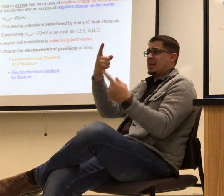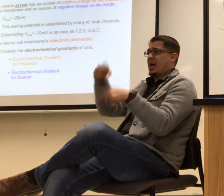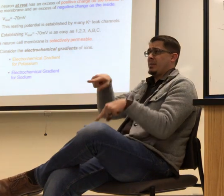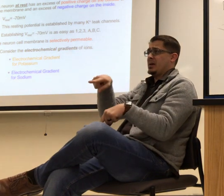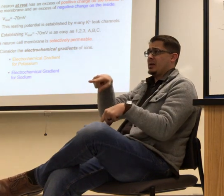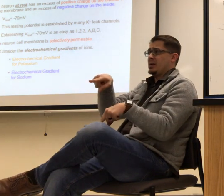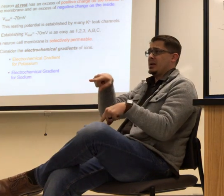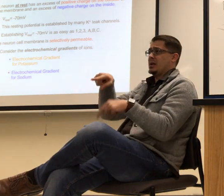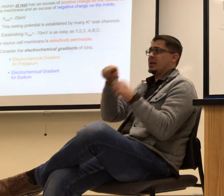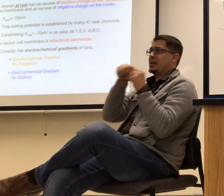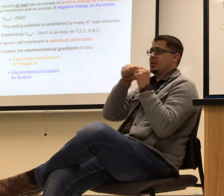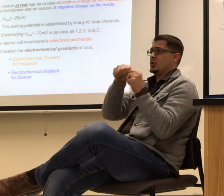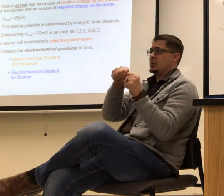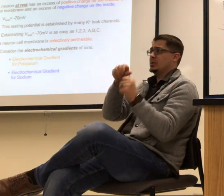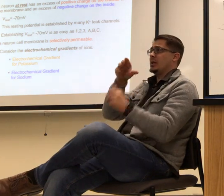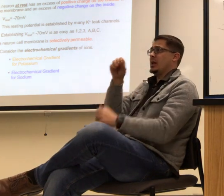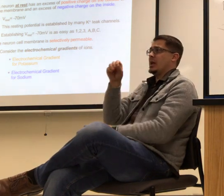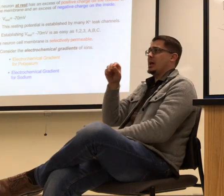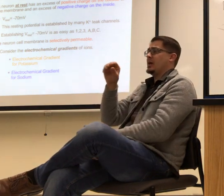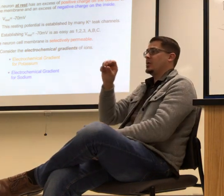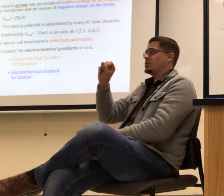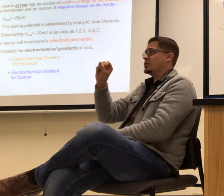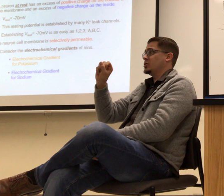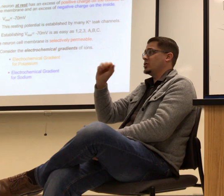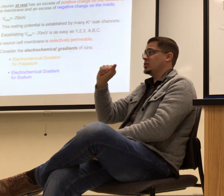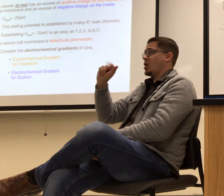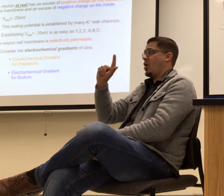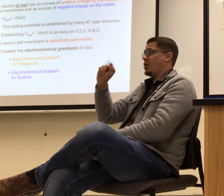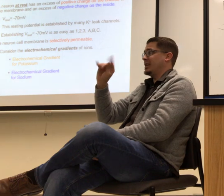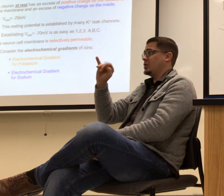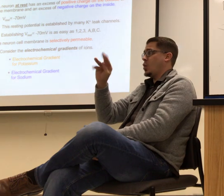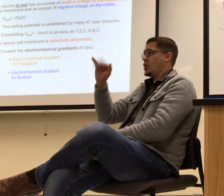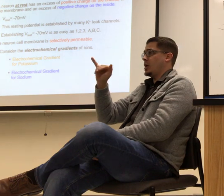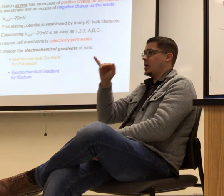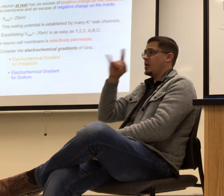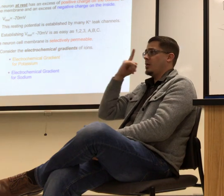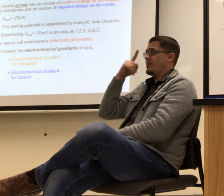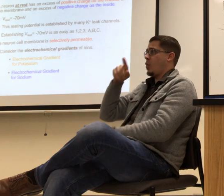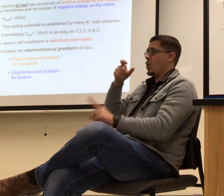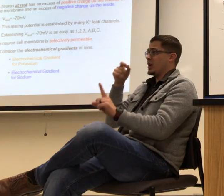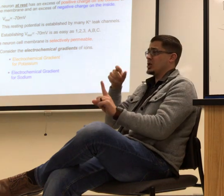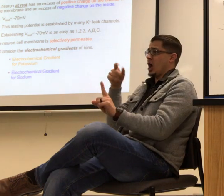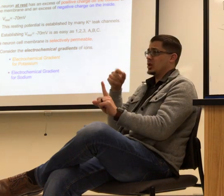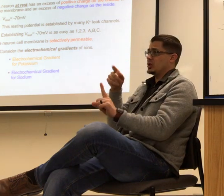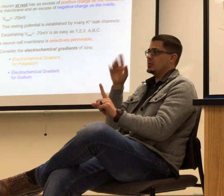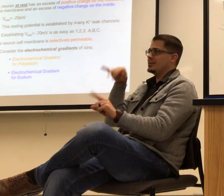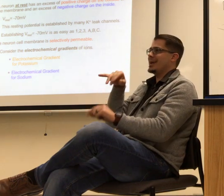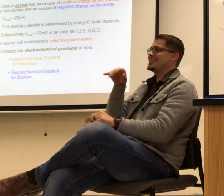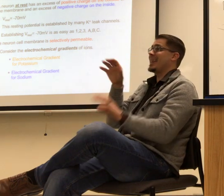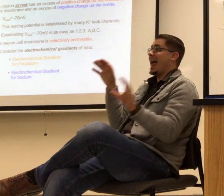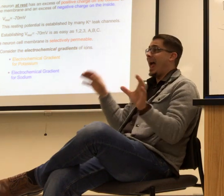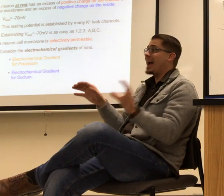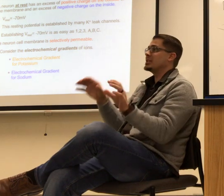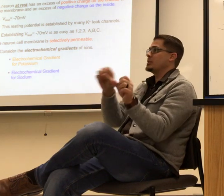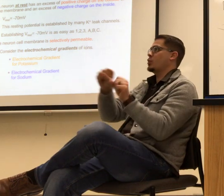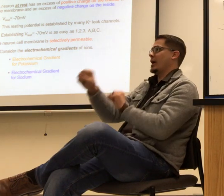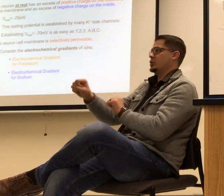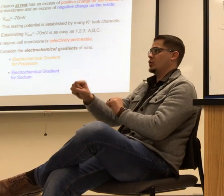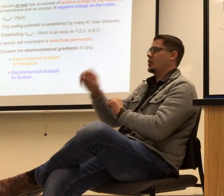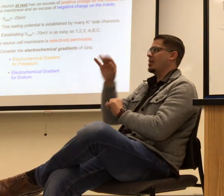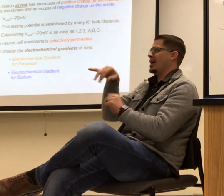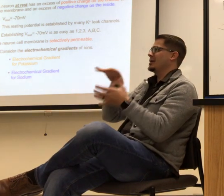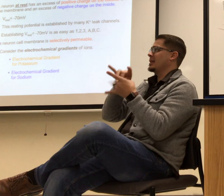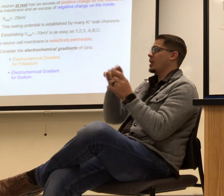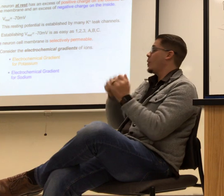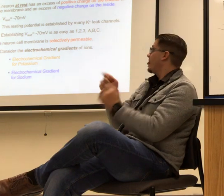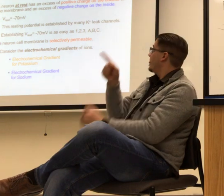saltatory. Continuous and saltatory for the conduction, and that's the action potential. And those are have to do